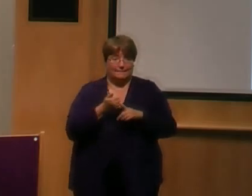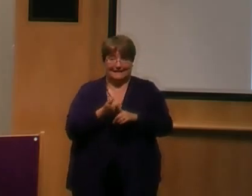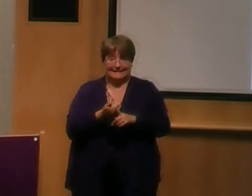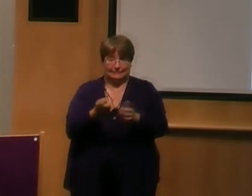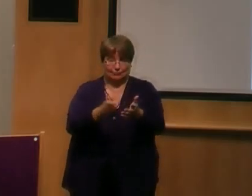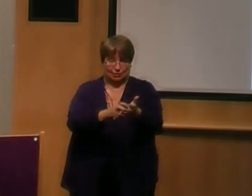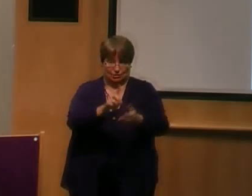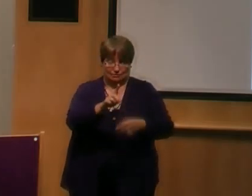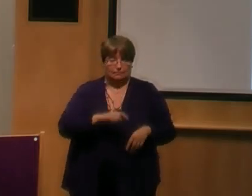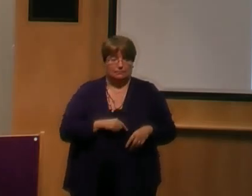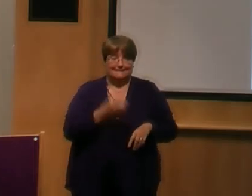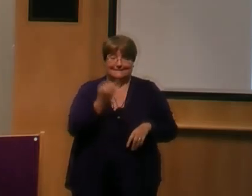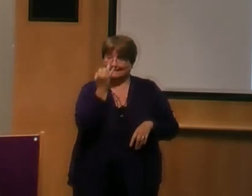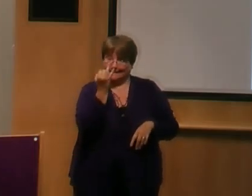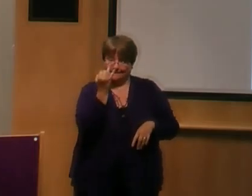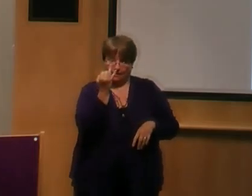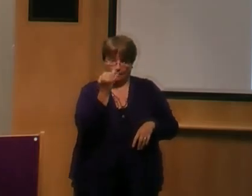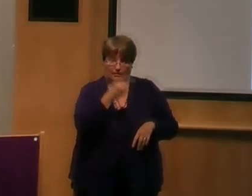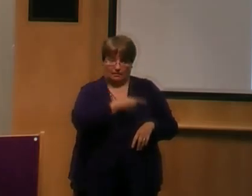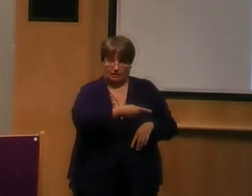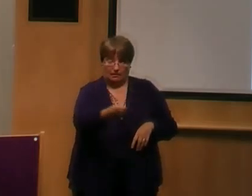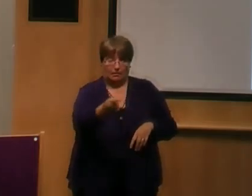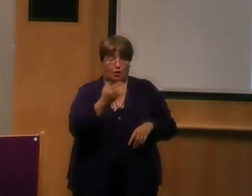family. Of the 1918 to the present,